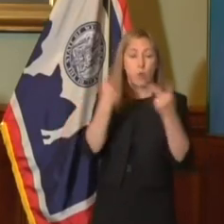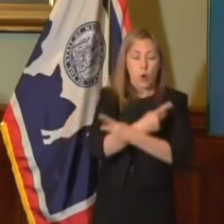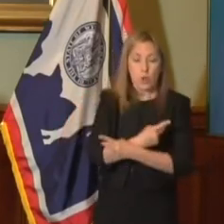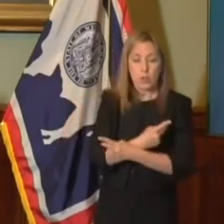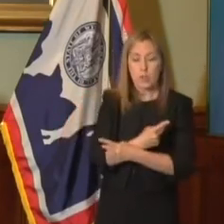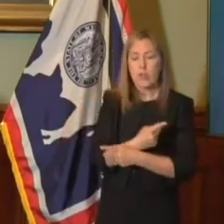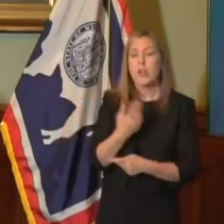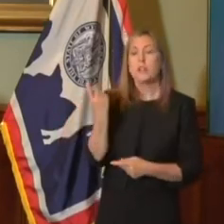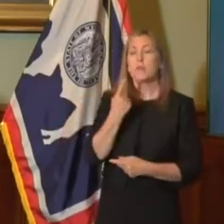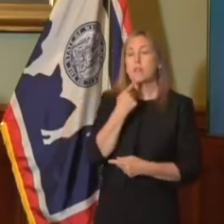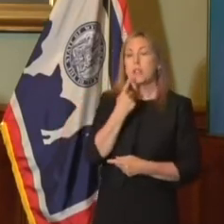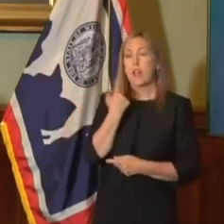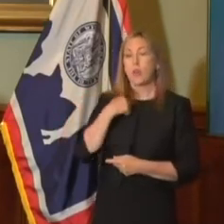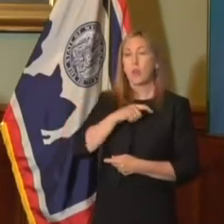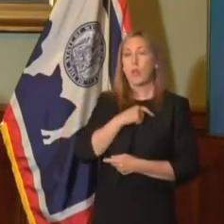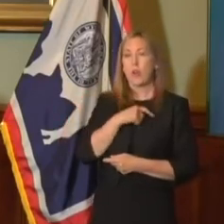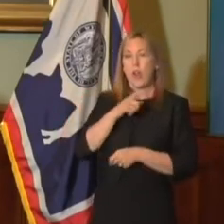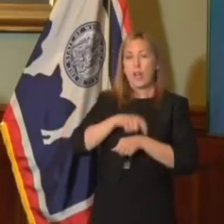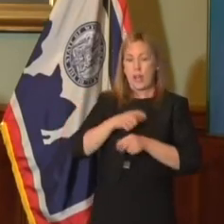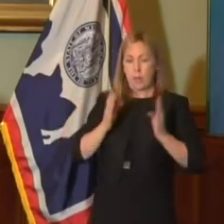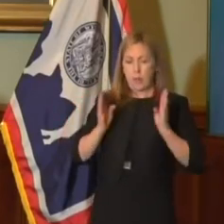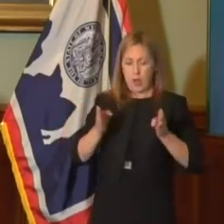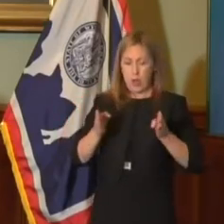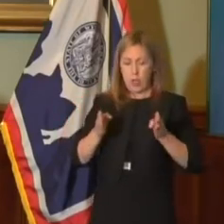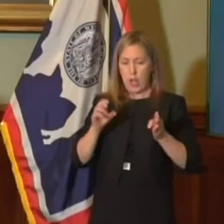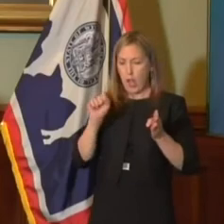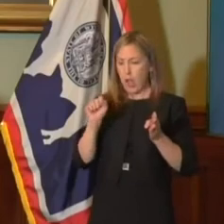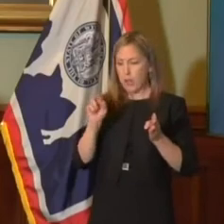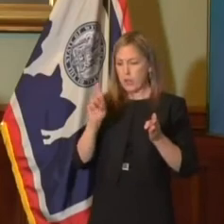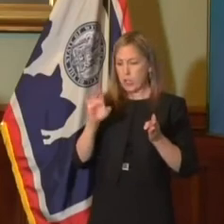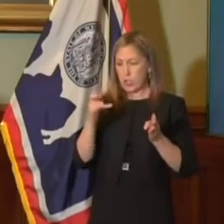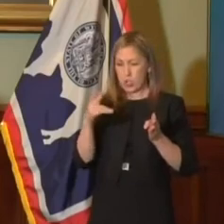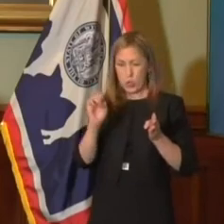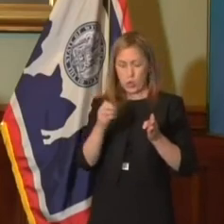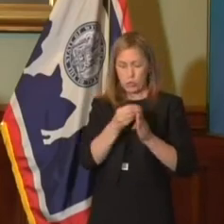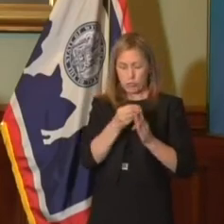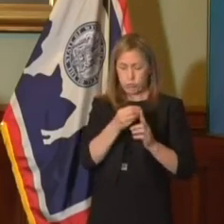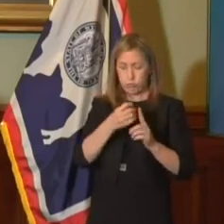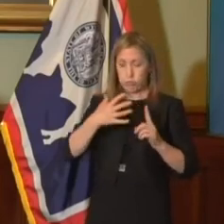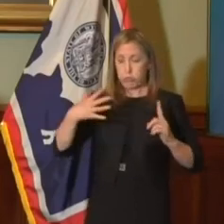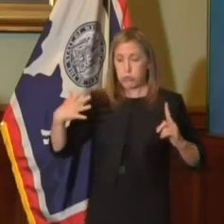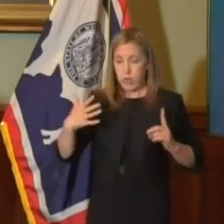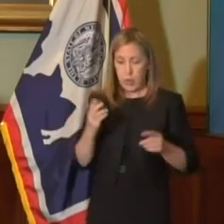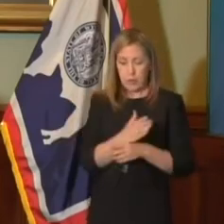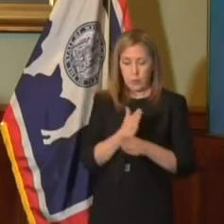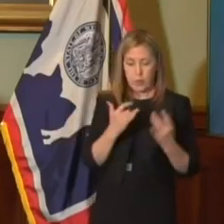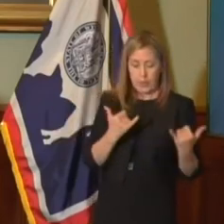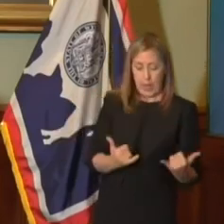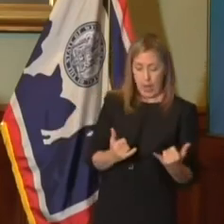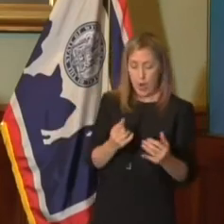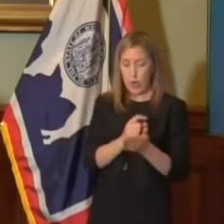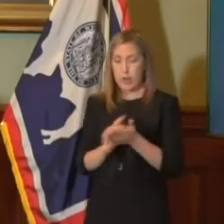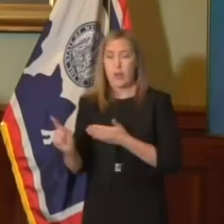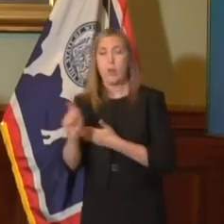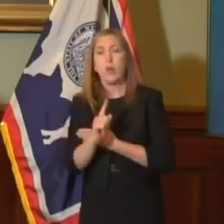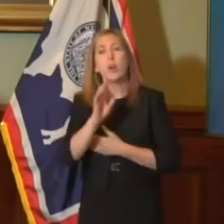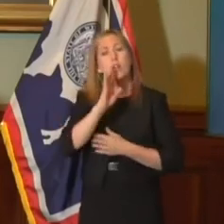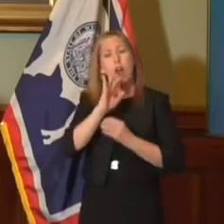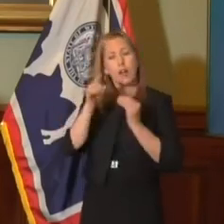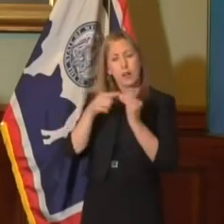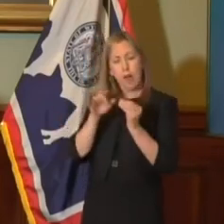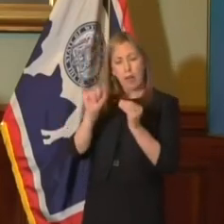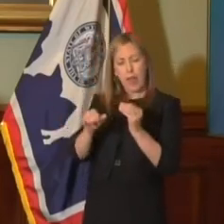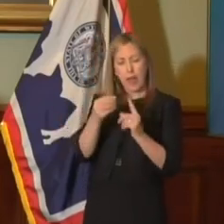in a period of a surge between now and next week. When we're talking about a surge, are we talking